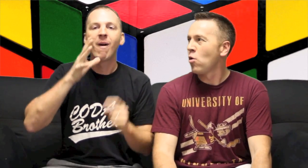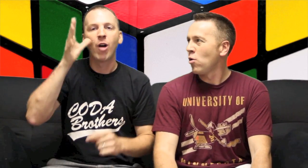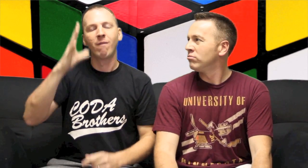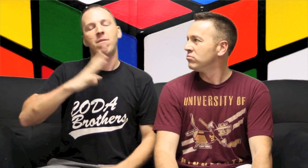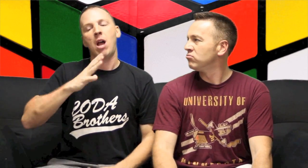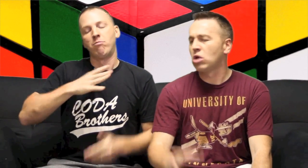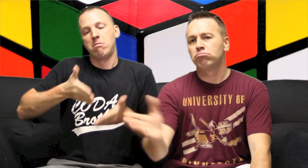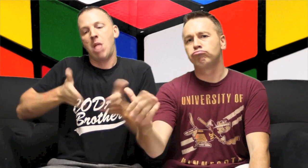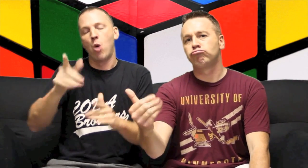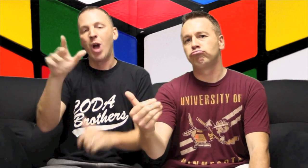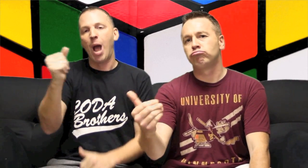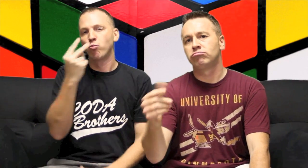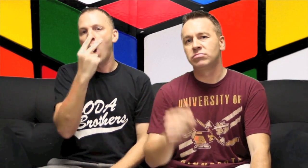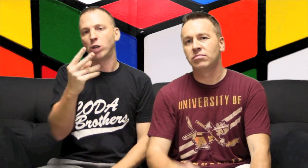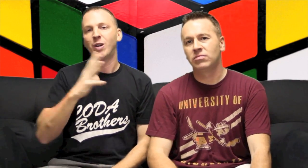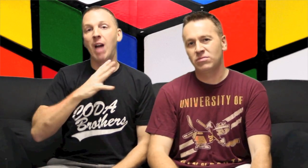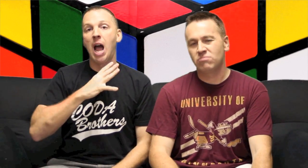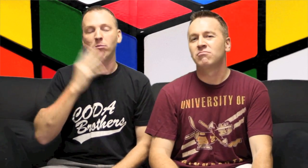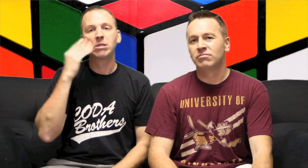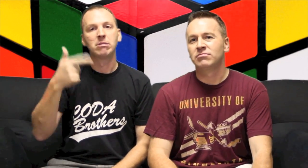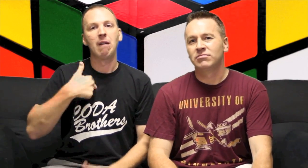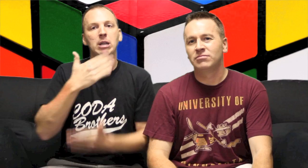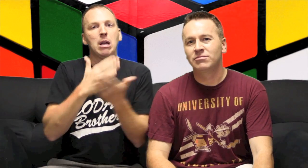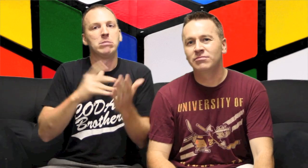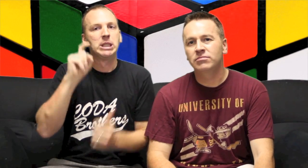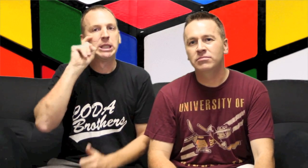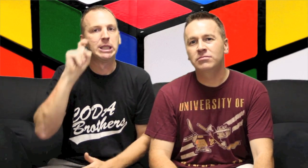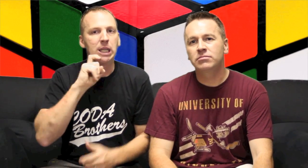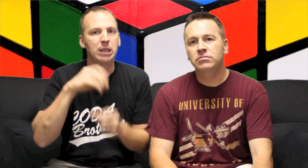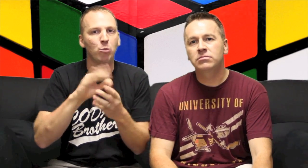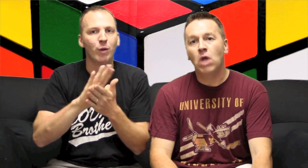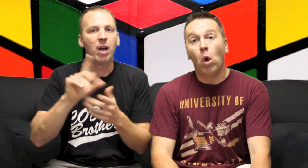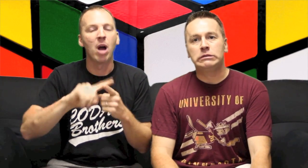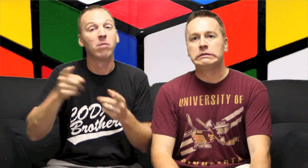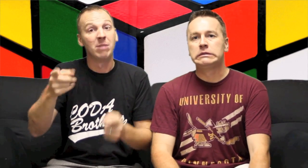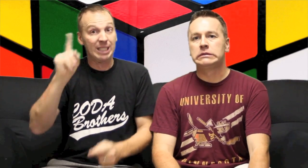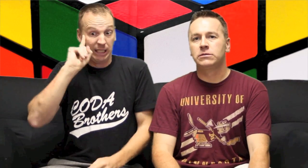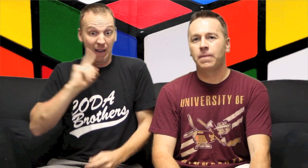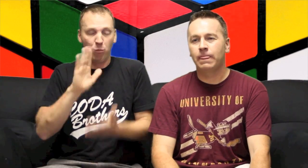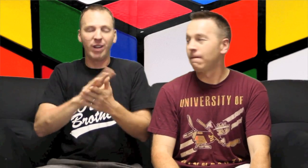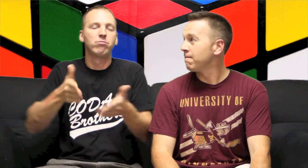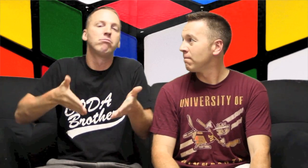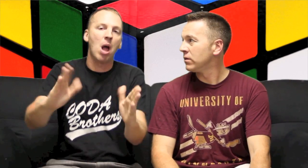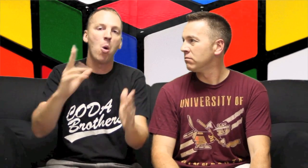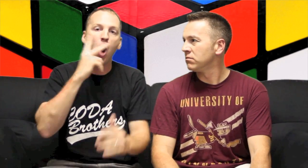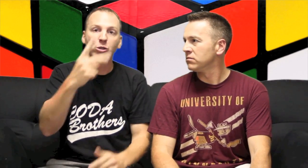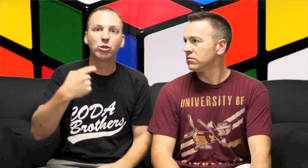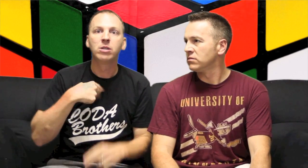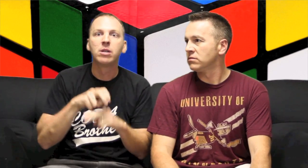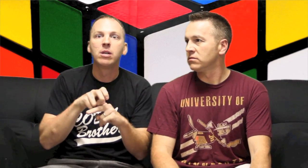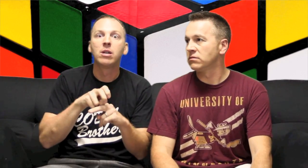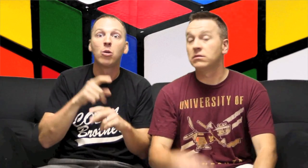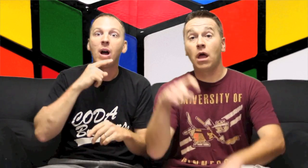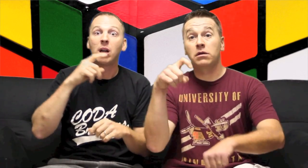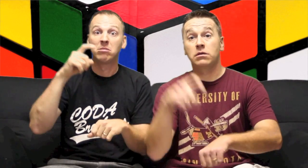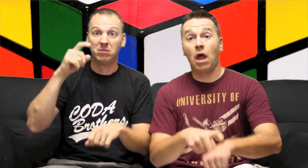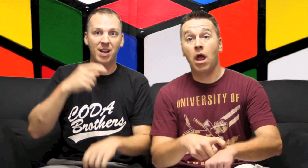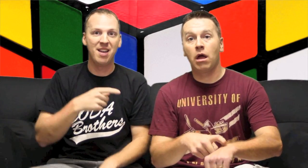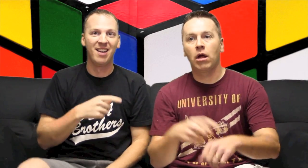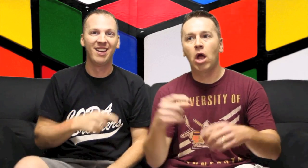R, but my mom and dad said, it's okay. Come on you in. can watch it. You can watch it. There's some sex in the movie, but What? there is deaf in it, so you can watch it. So it's